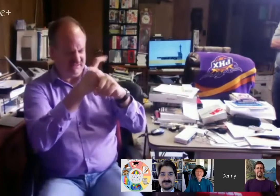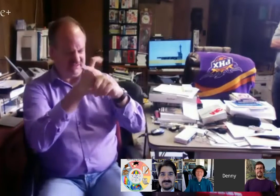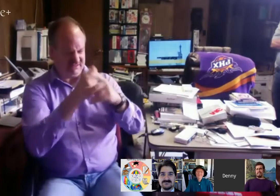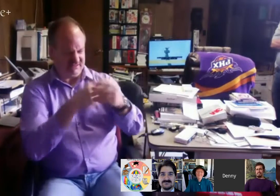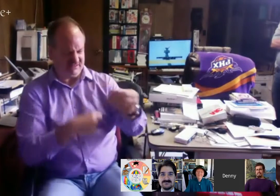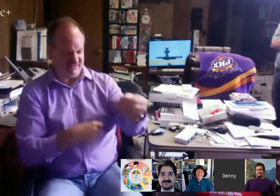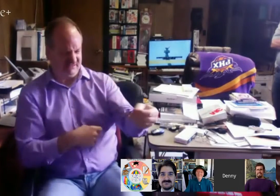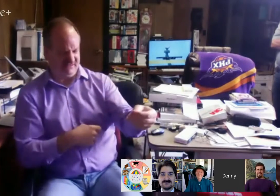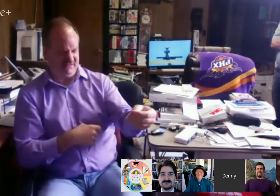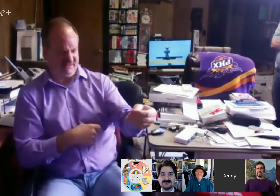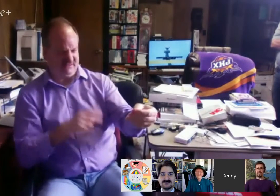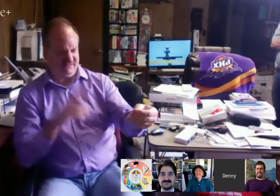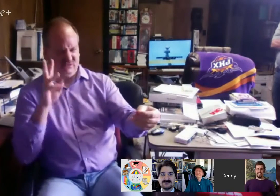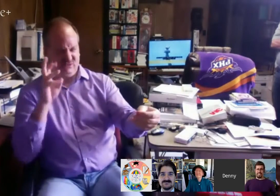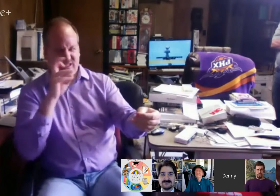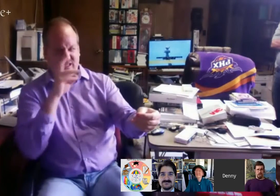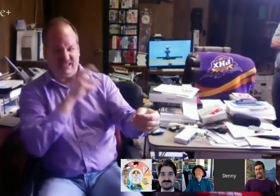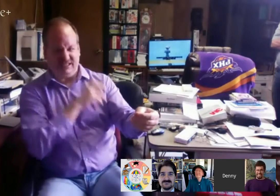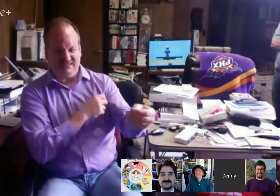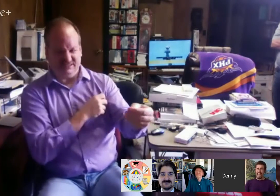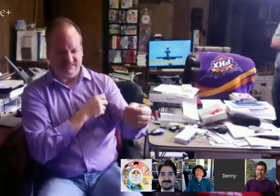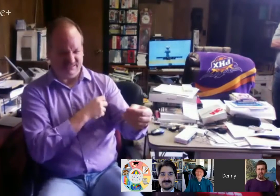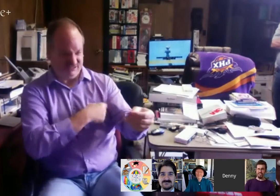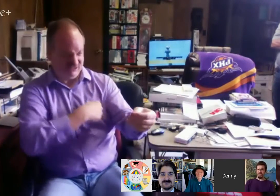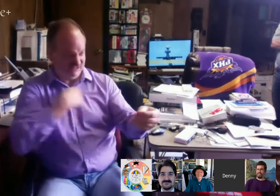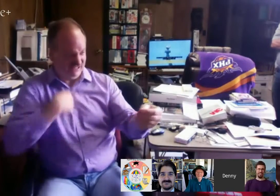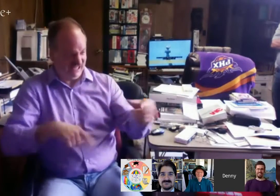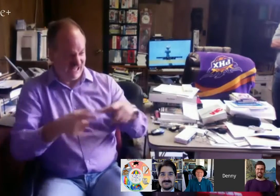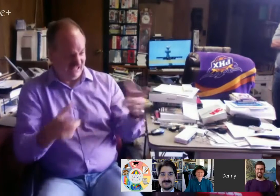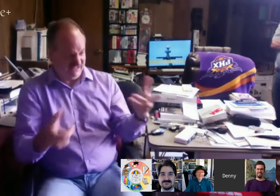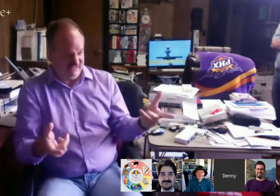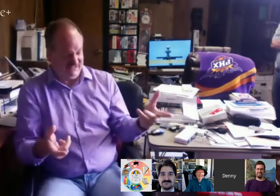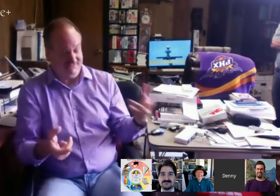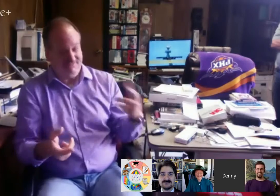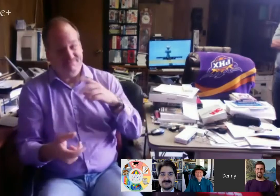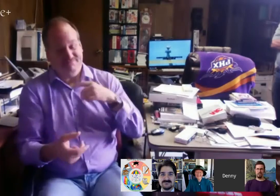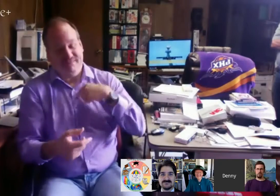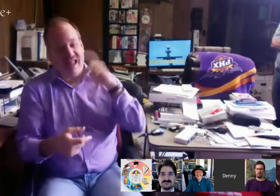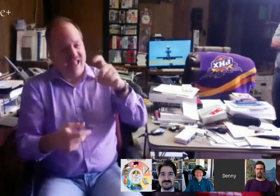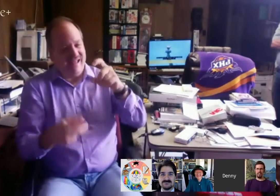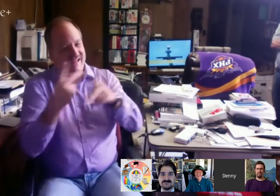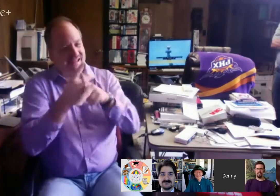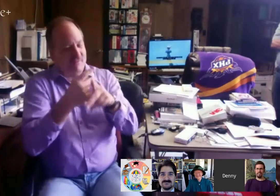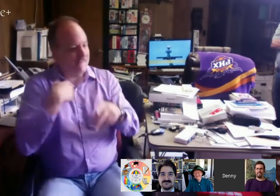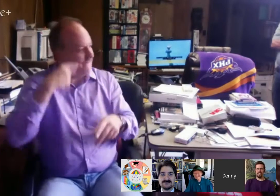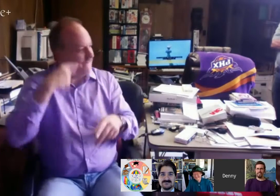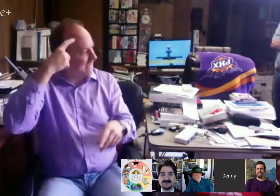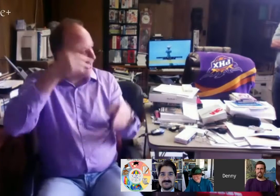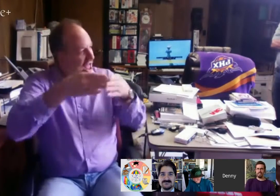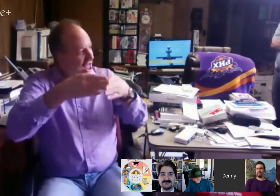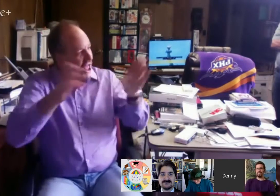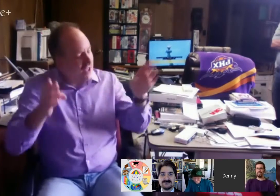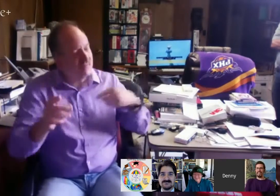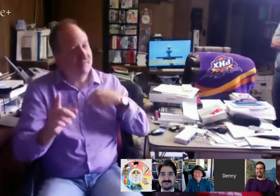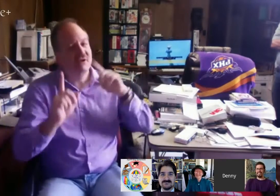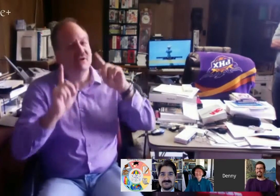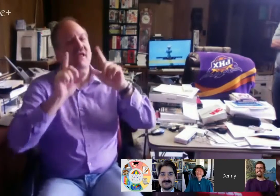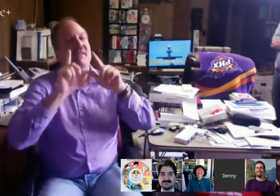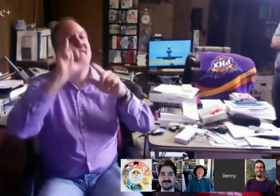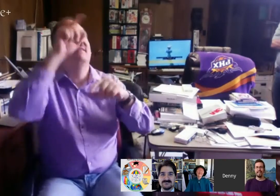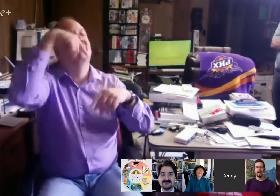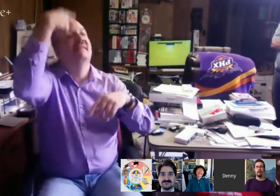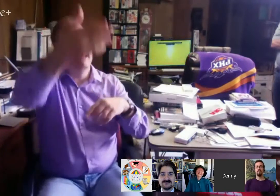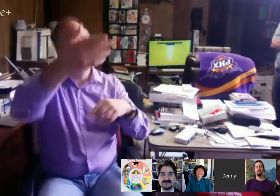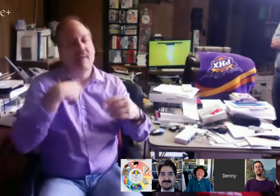said, "This looks like it's Chinese characters. Why are you trying to show me